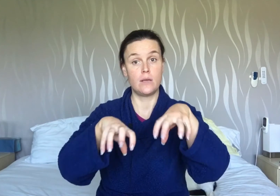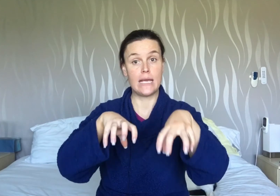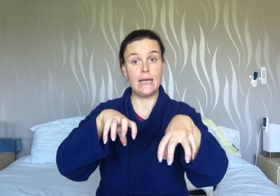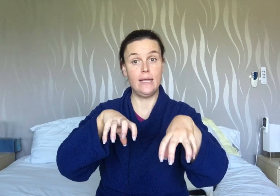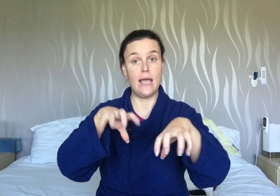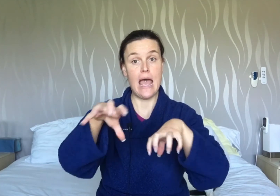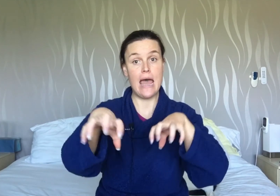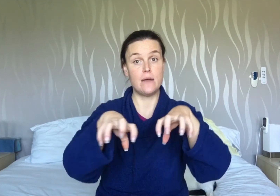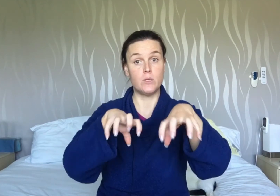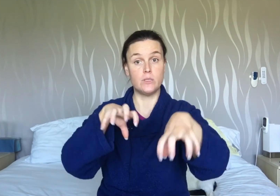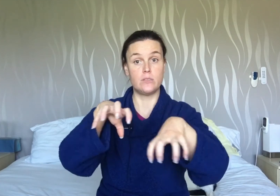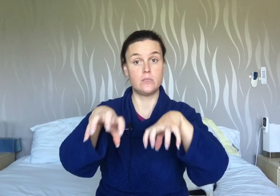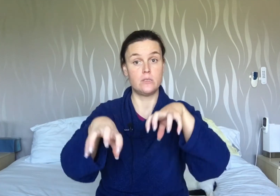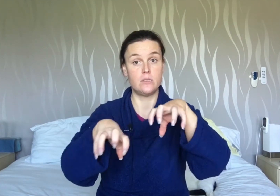Okay, animals.